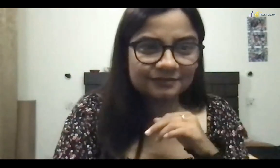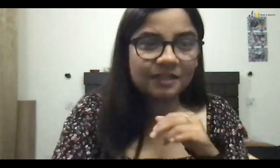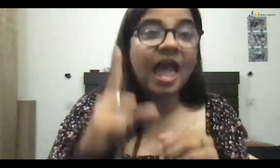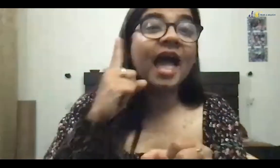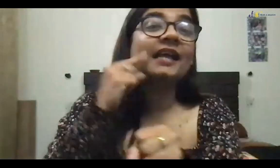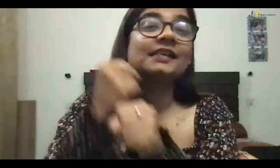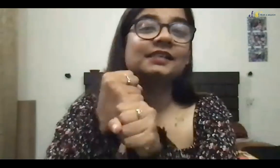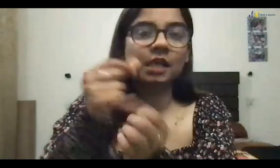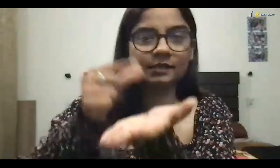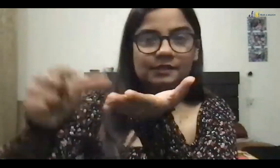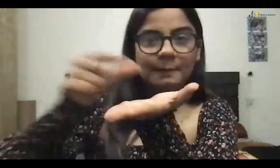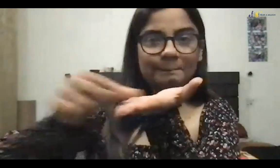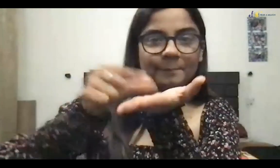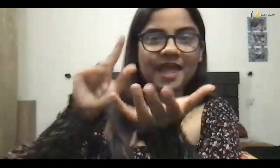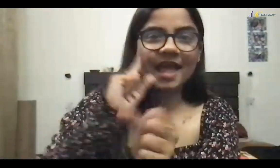Okay.